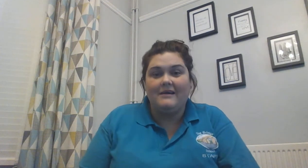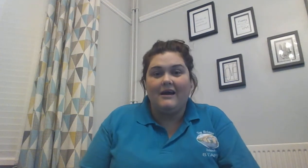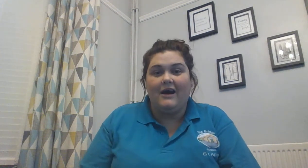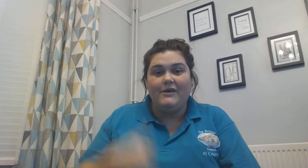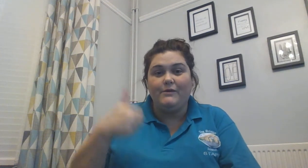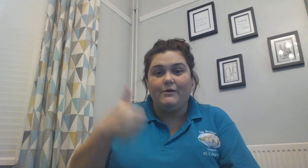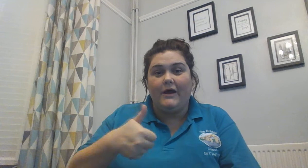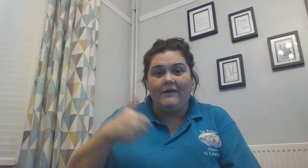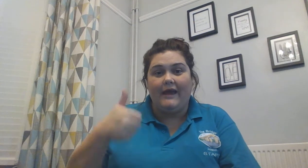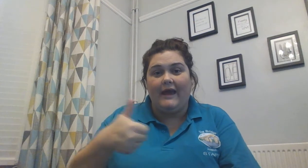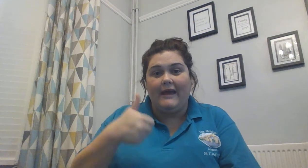Are you all okay?